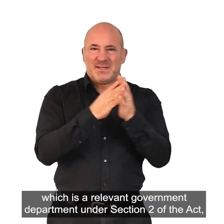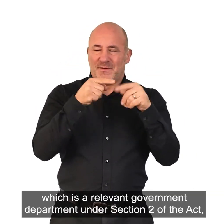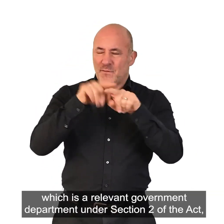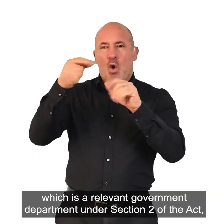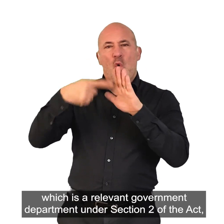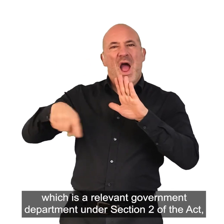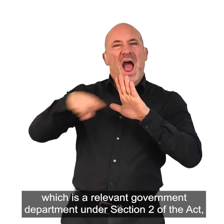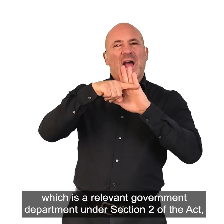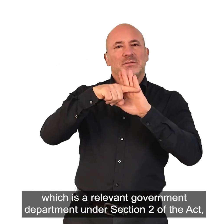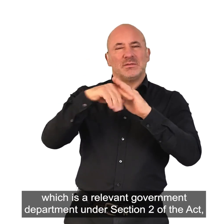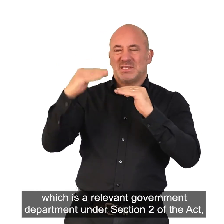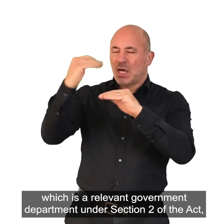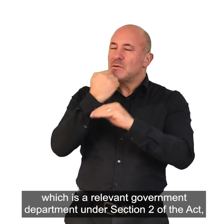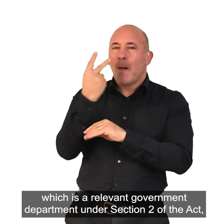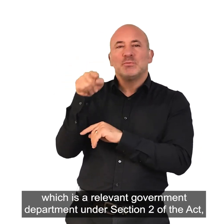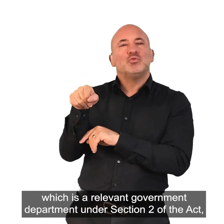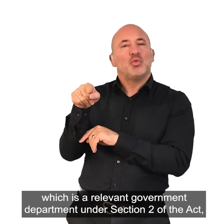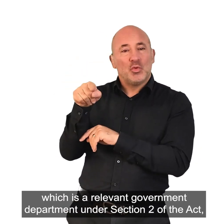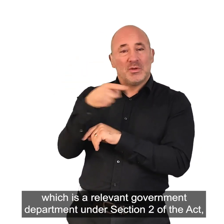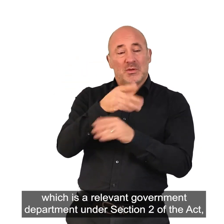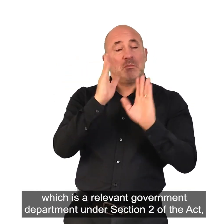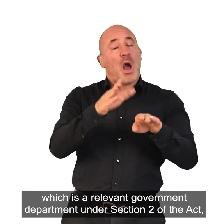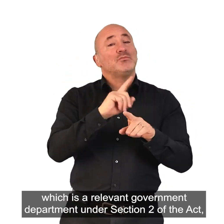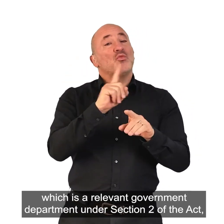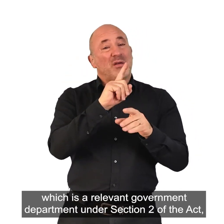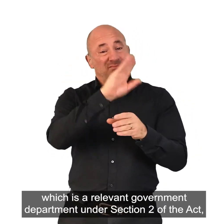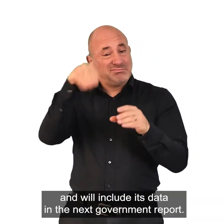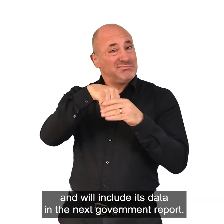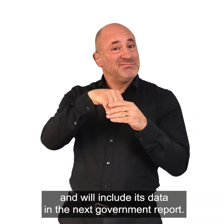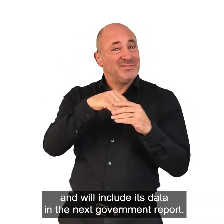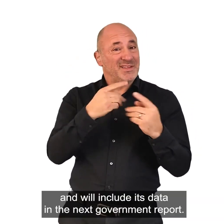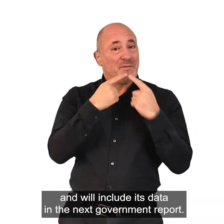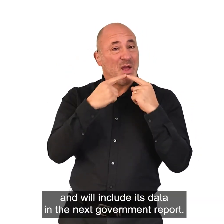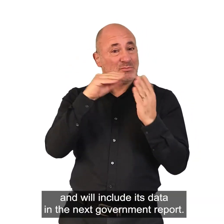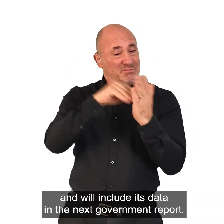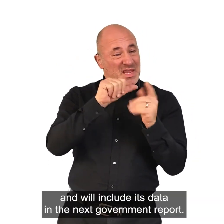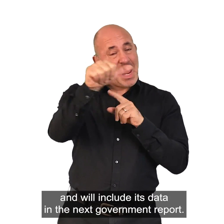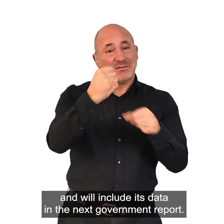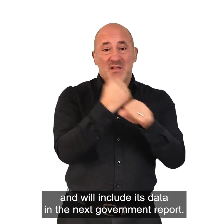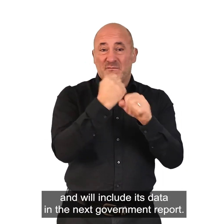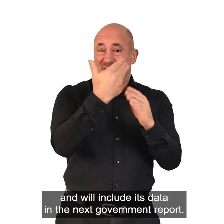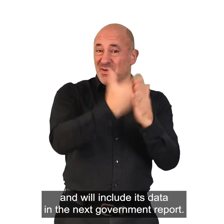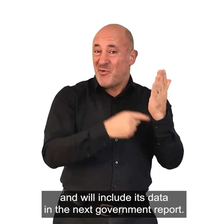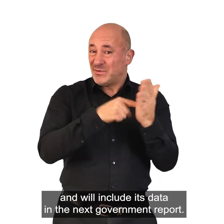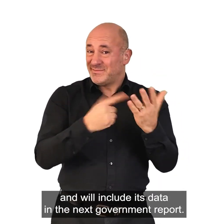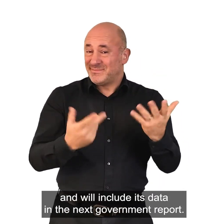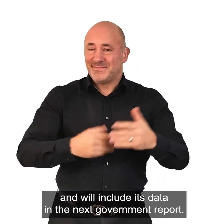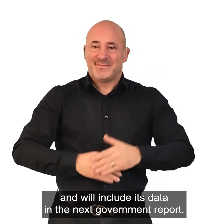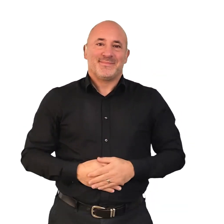Which is a relevant government department under Section 2 of the Act and will include its data in the next government report.